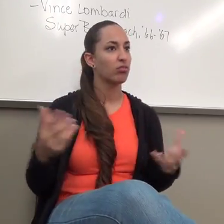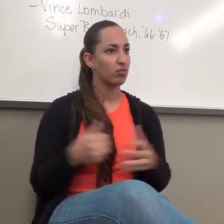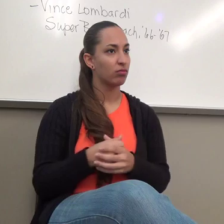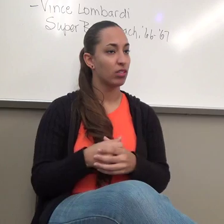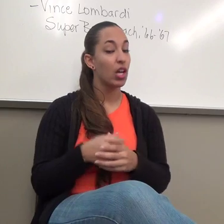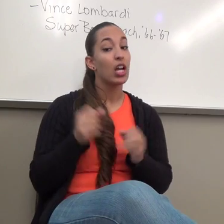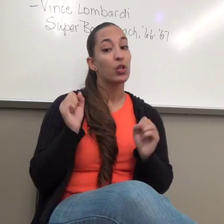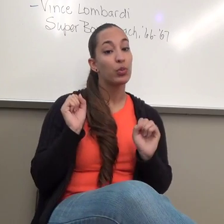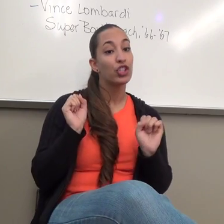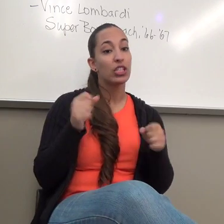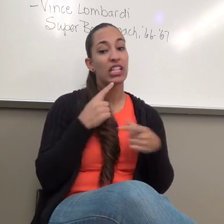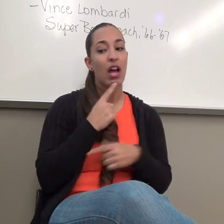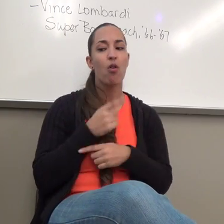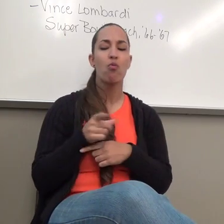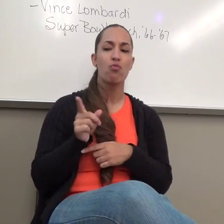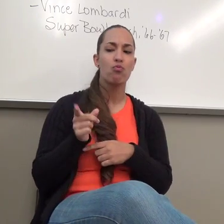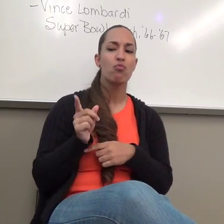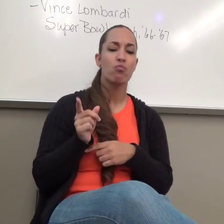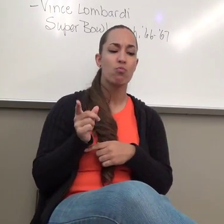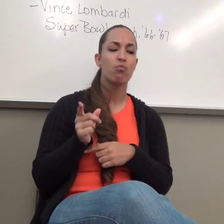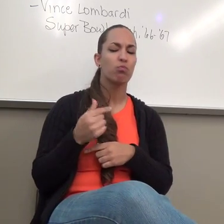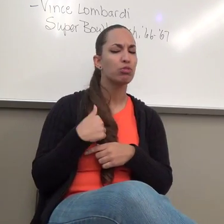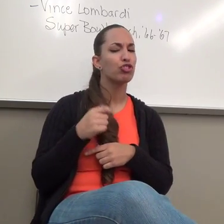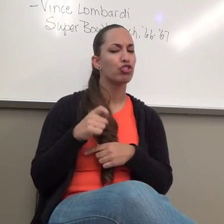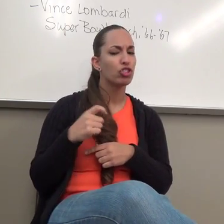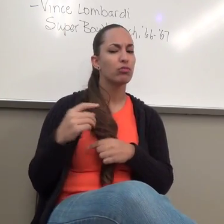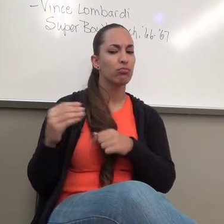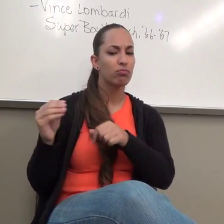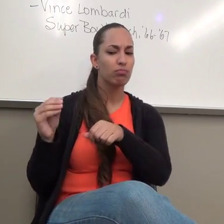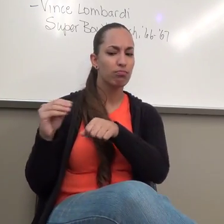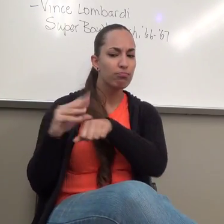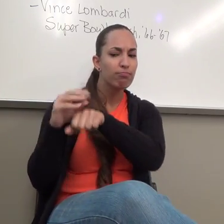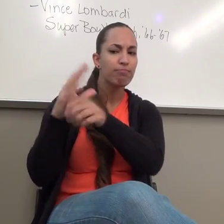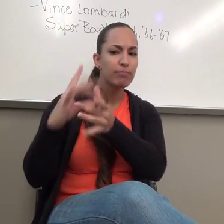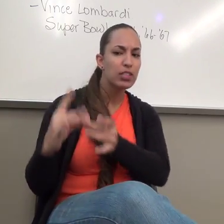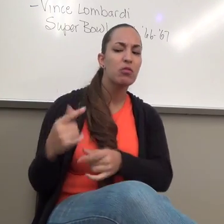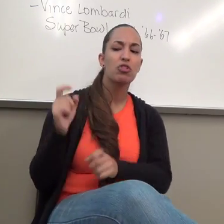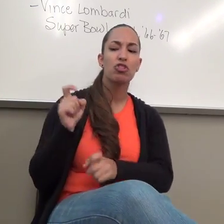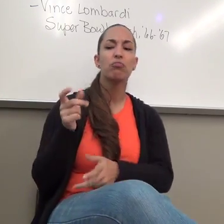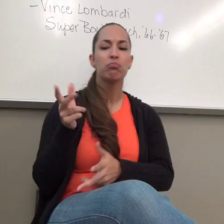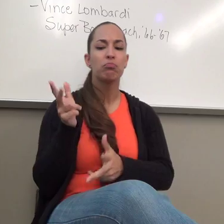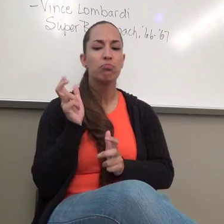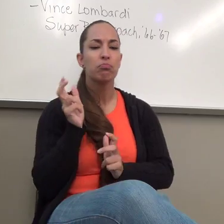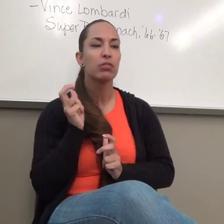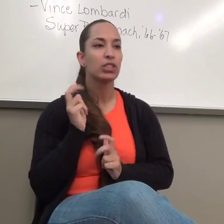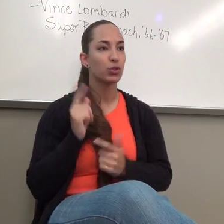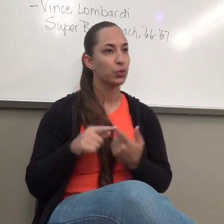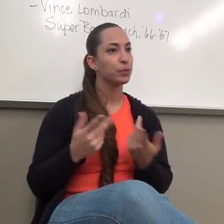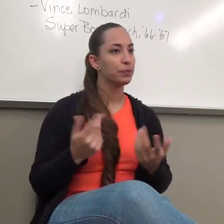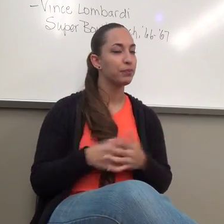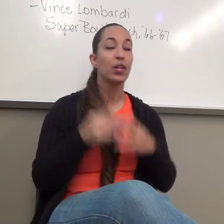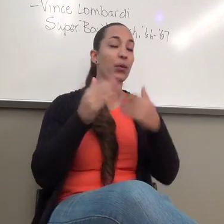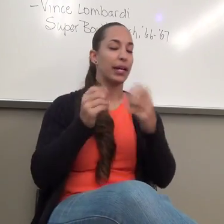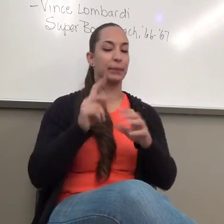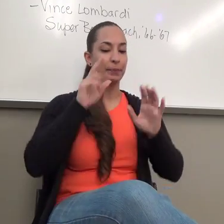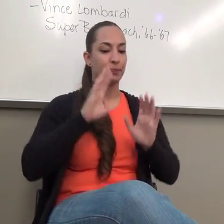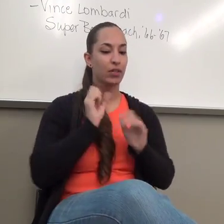should listen to on ideas about how to succeed. Okay, if you're early, you're on time. So his message there